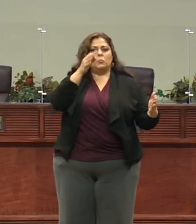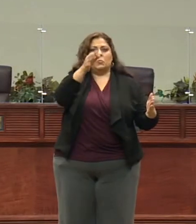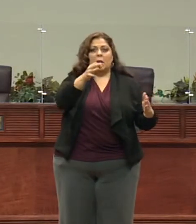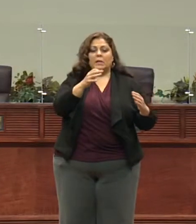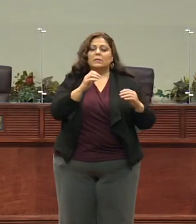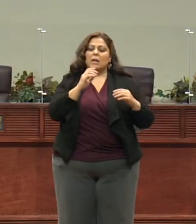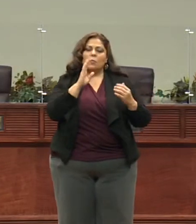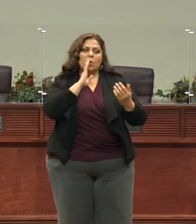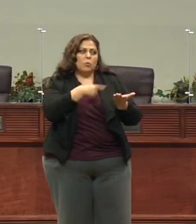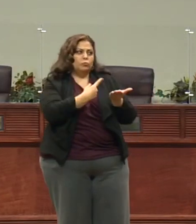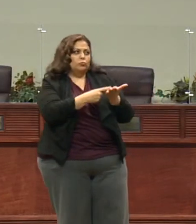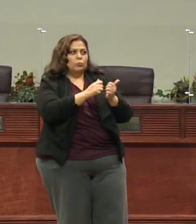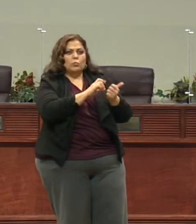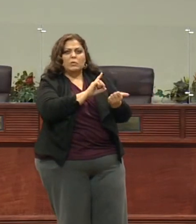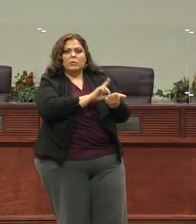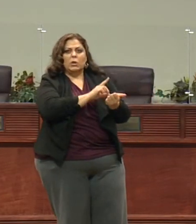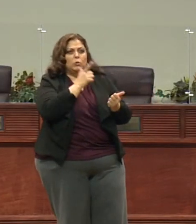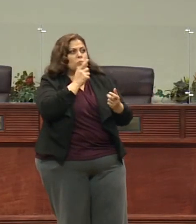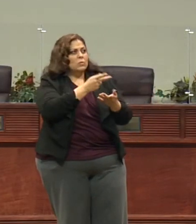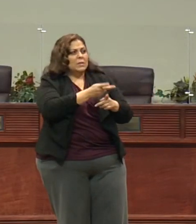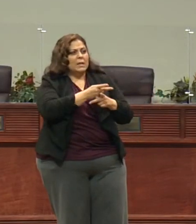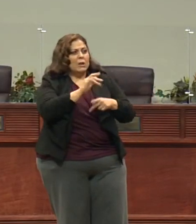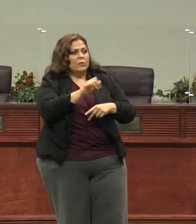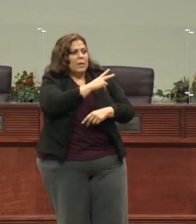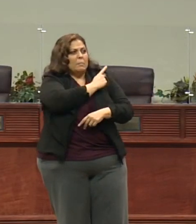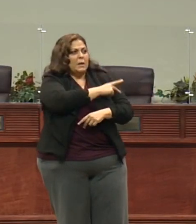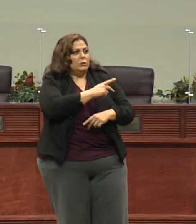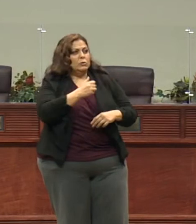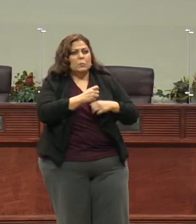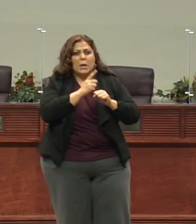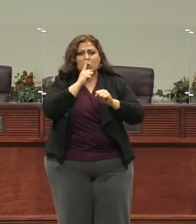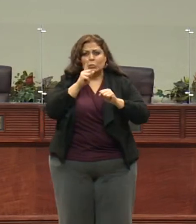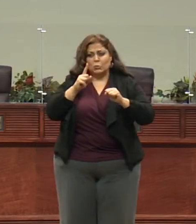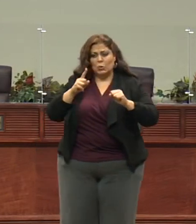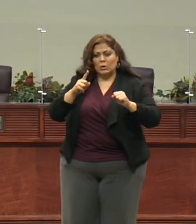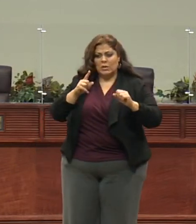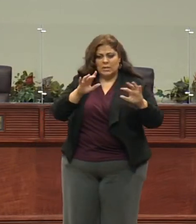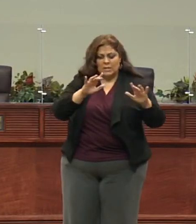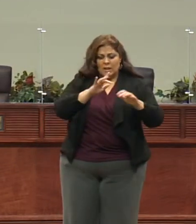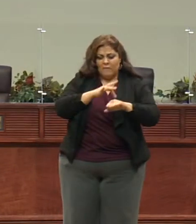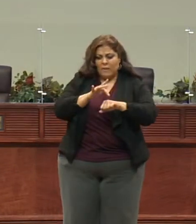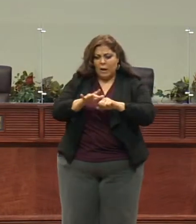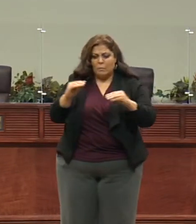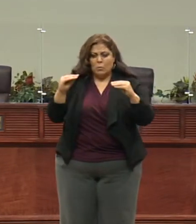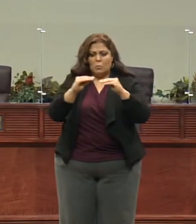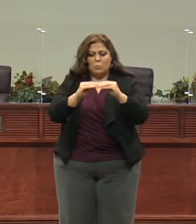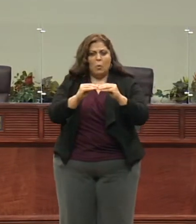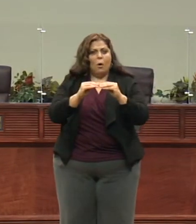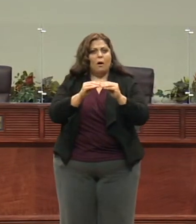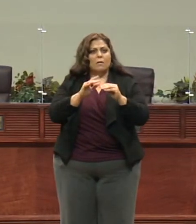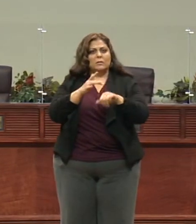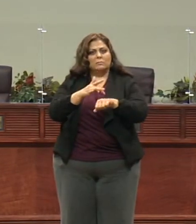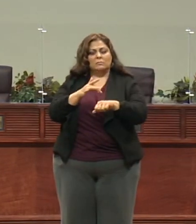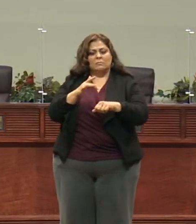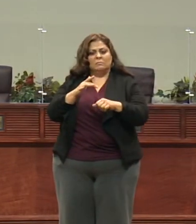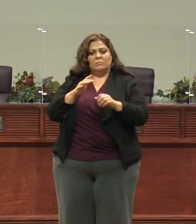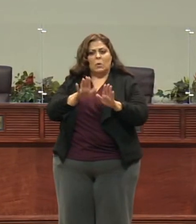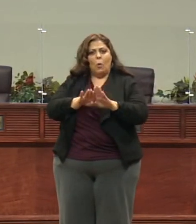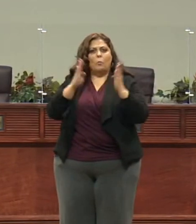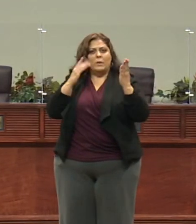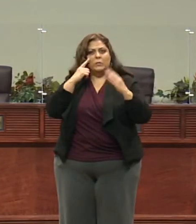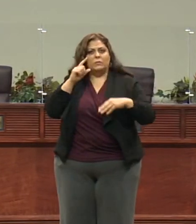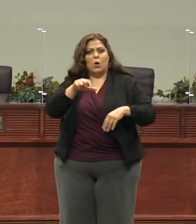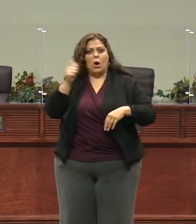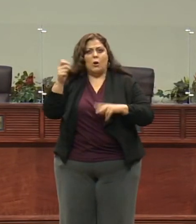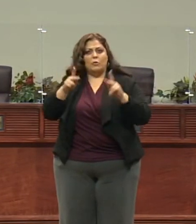the doctor taking care of that patient so we can increase our capacity. There are some key things that I want to